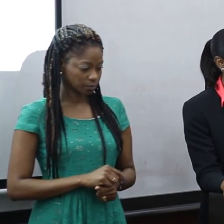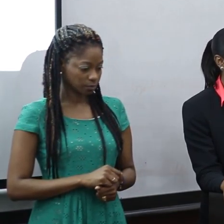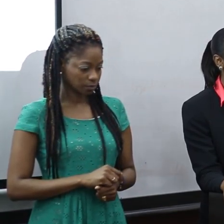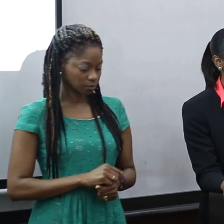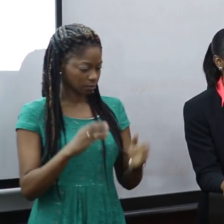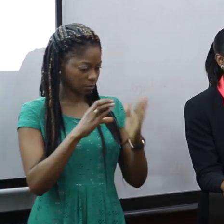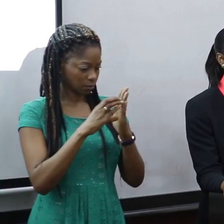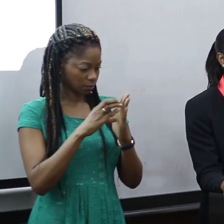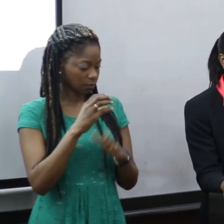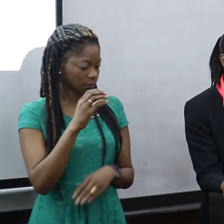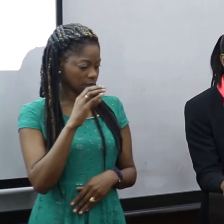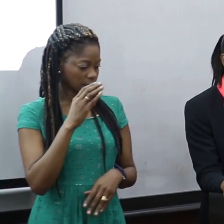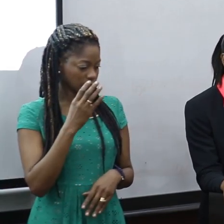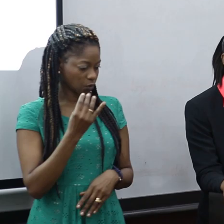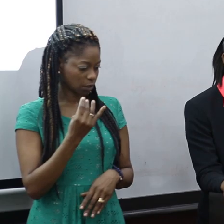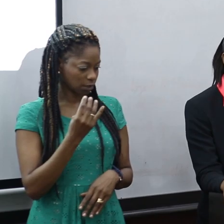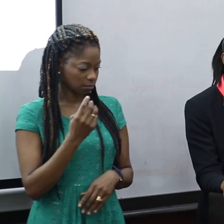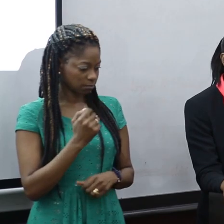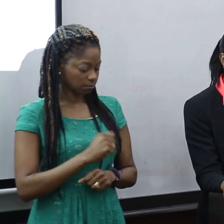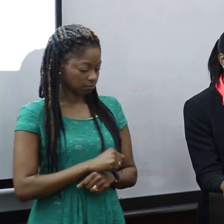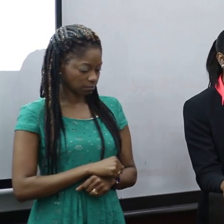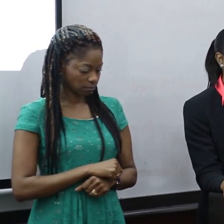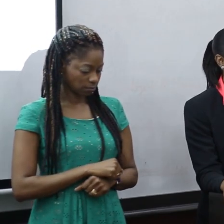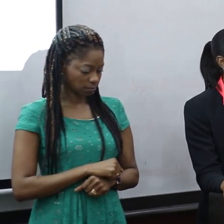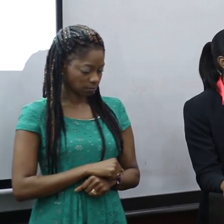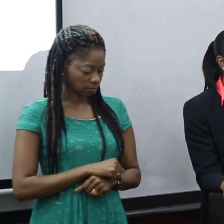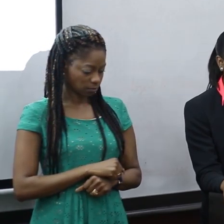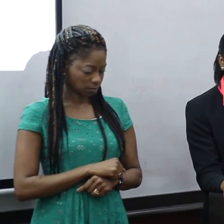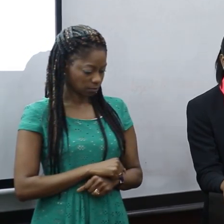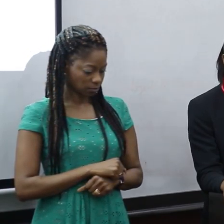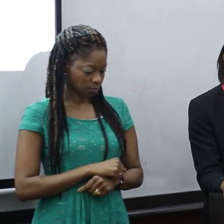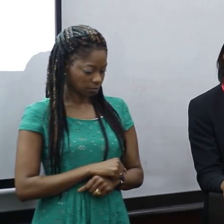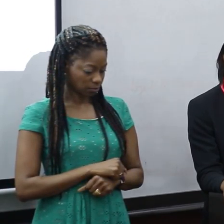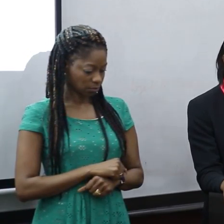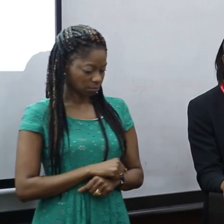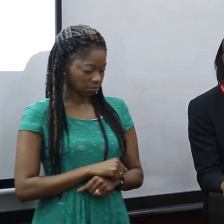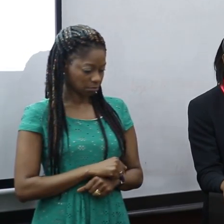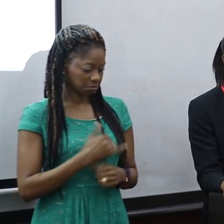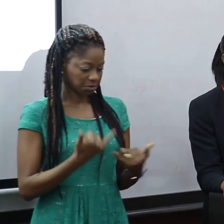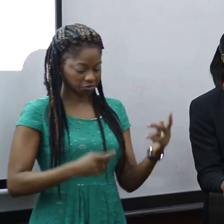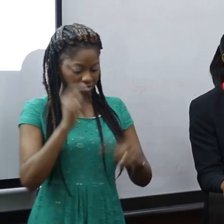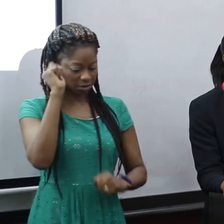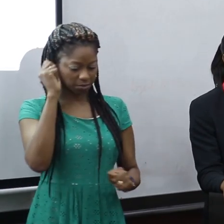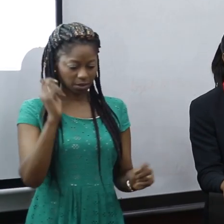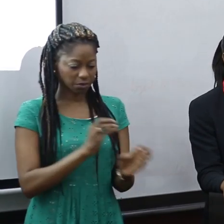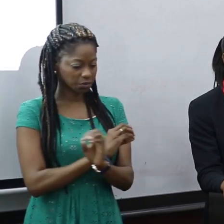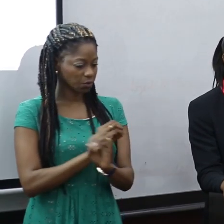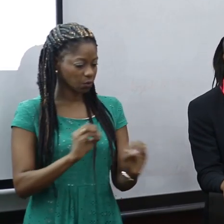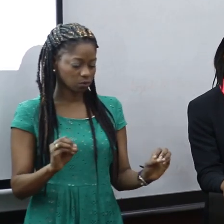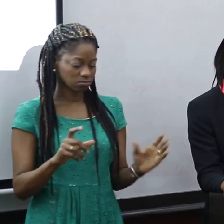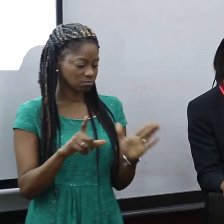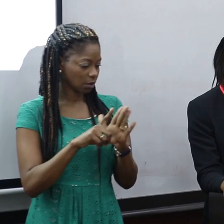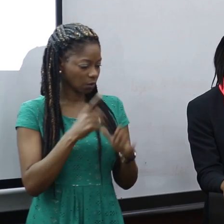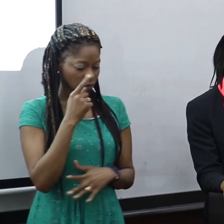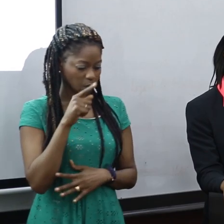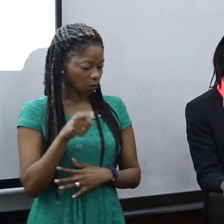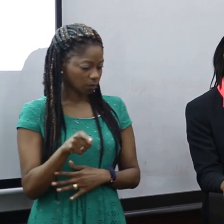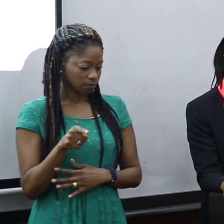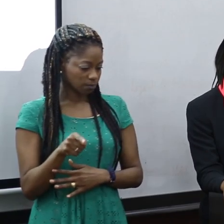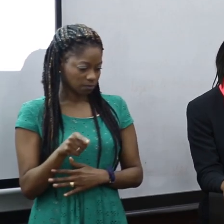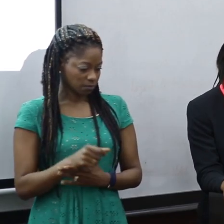14 of the CRPD prohibits. Our legislation clearly needs to be reworked to set out non-discriminatory criteria